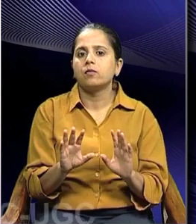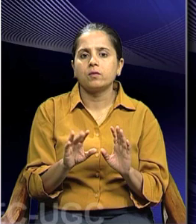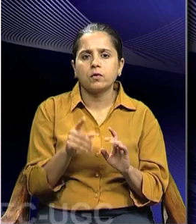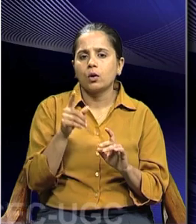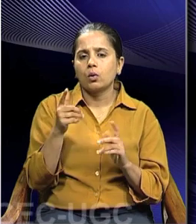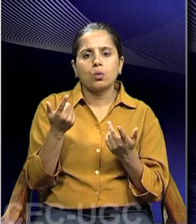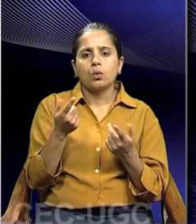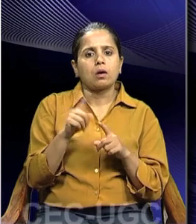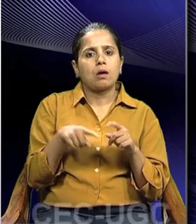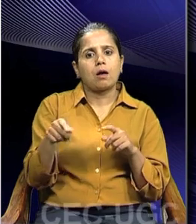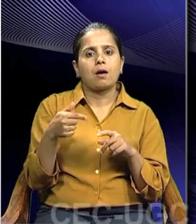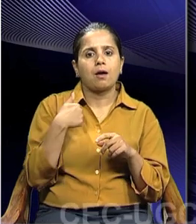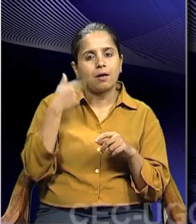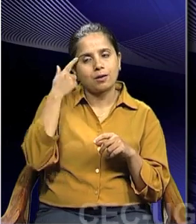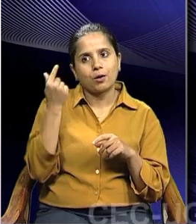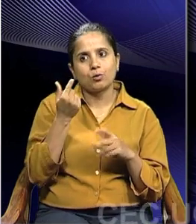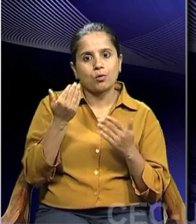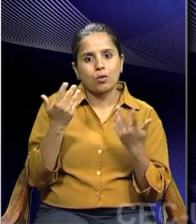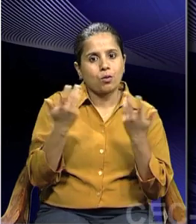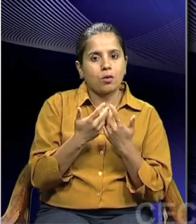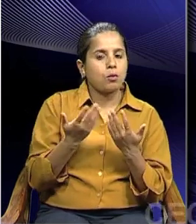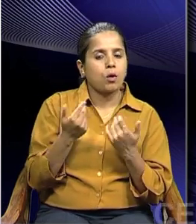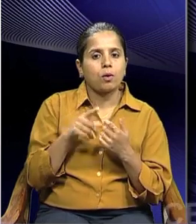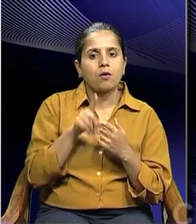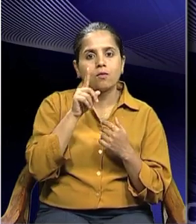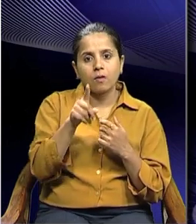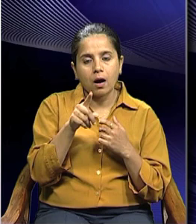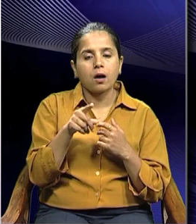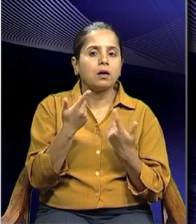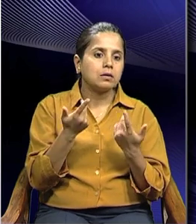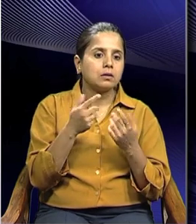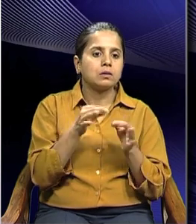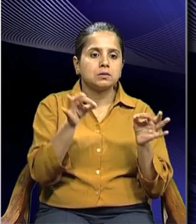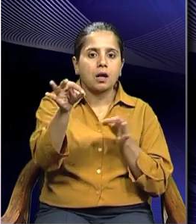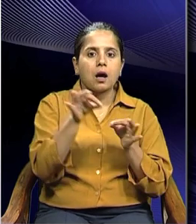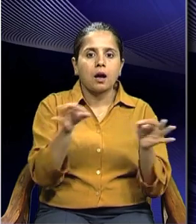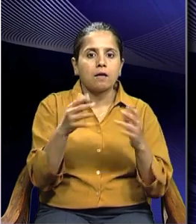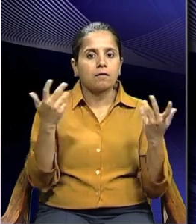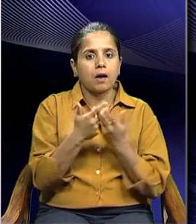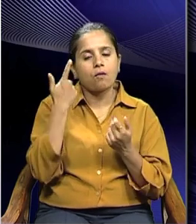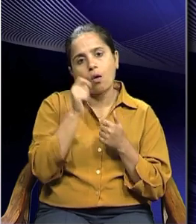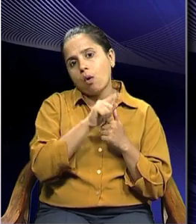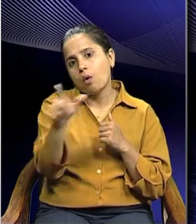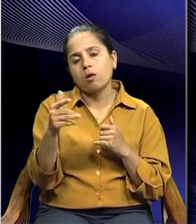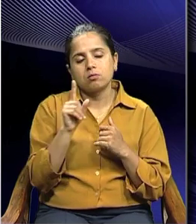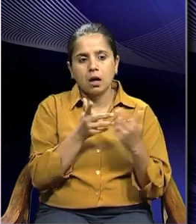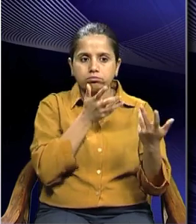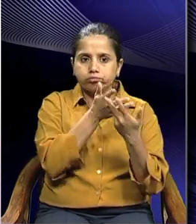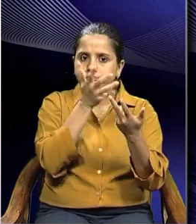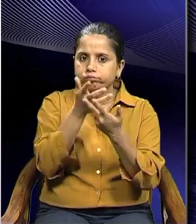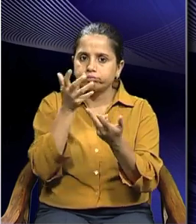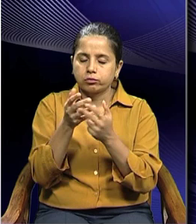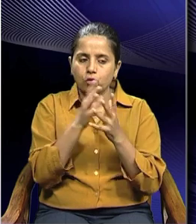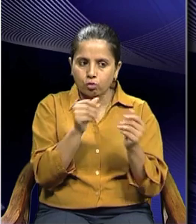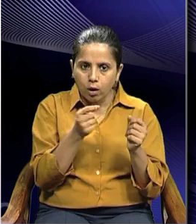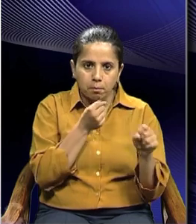cannot customize it, you cannot provide one size fit all approach. You need to customize the solution for